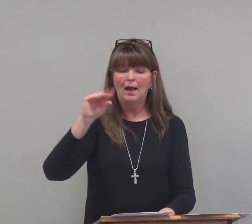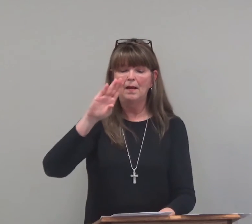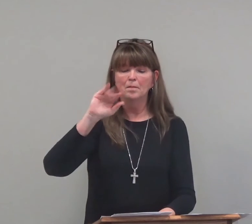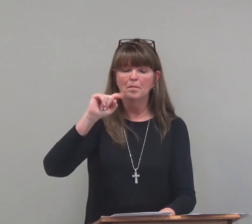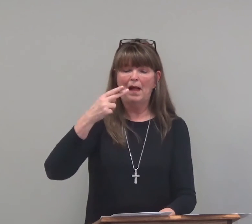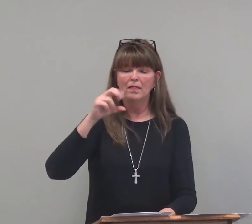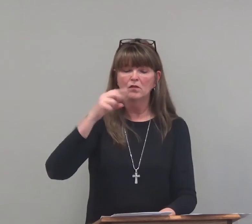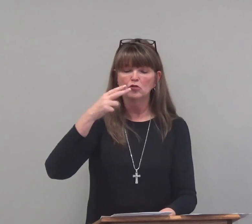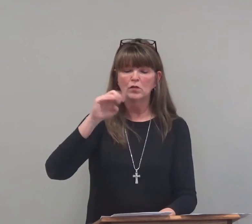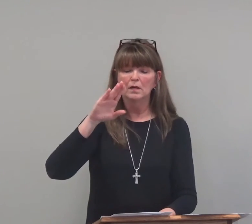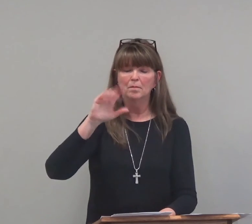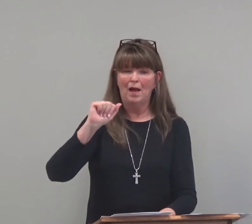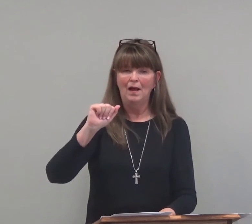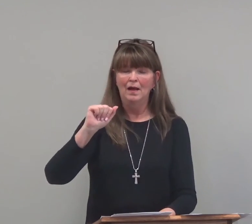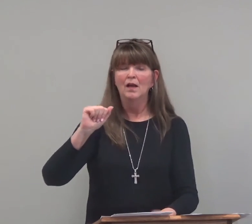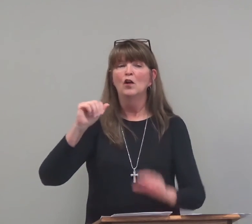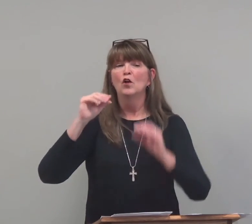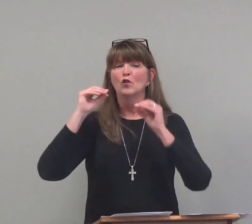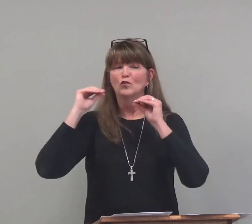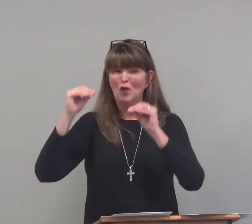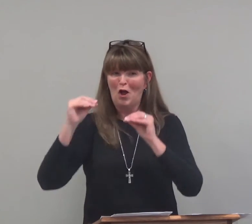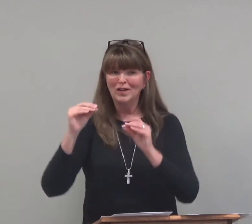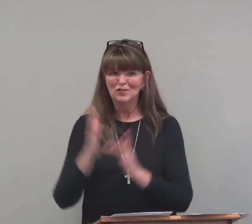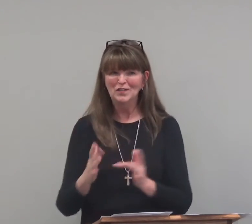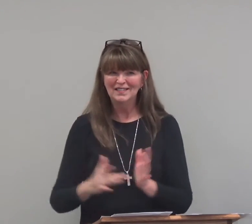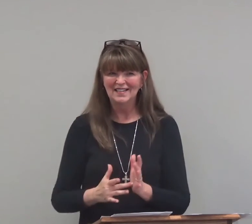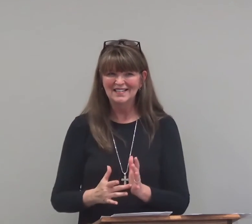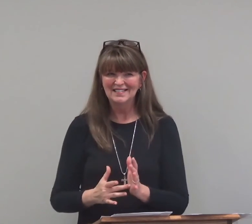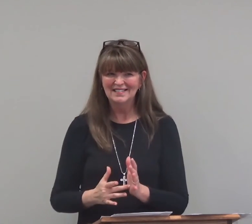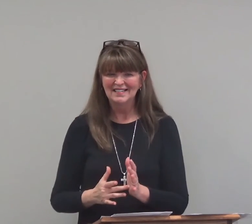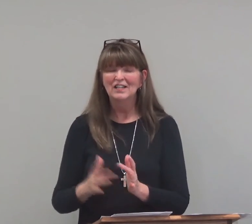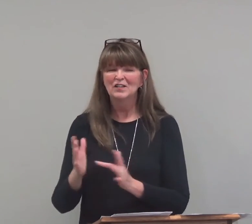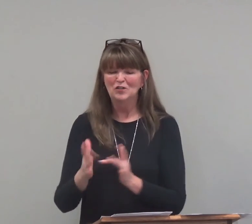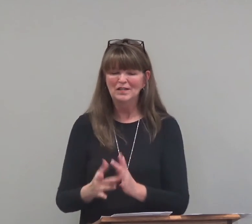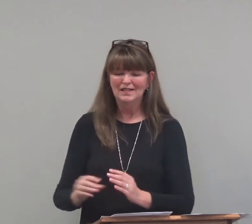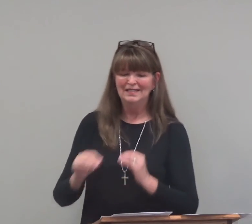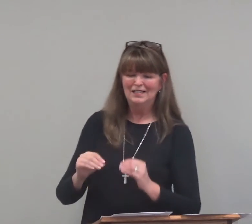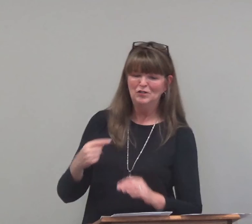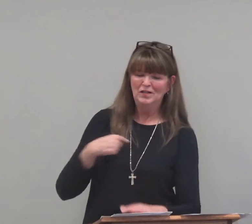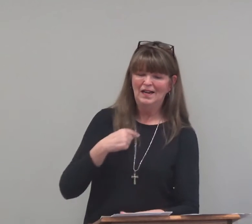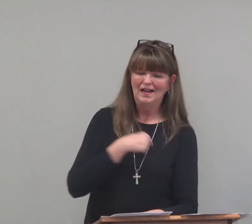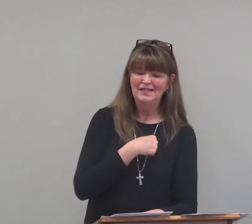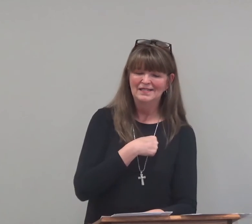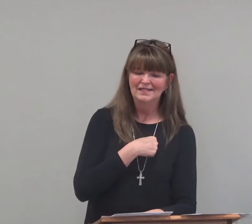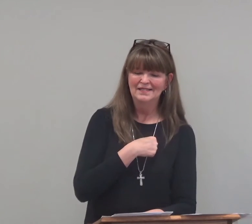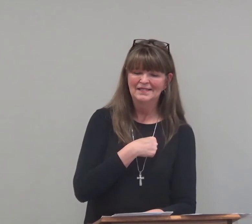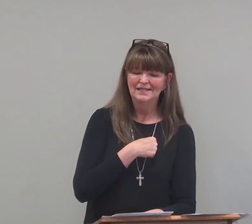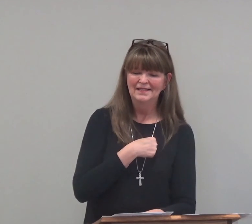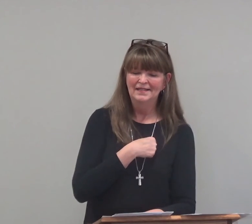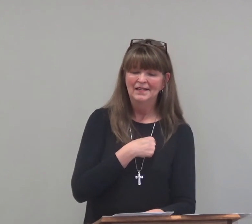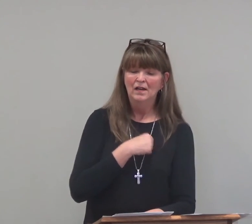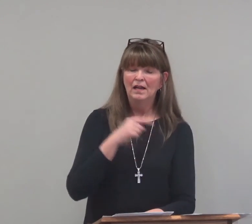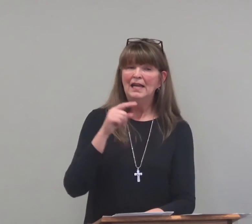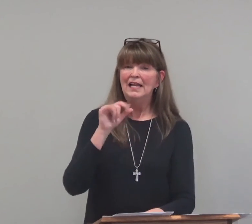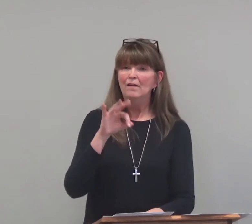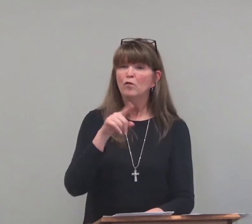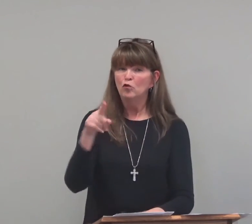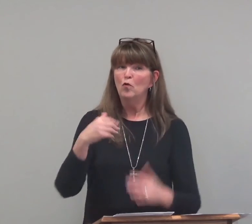Tamar, Ruth, Rahab, and Bathsheba taught Jesus. And those lessons Jesus continues to